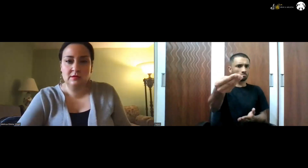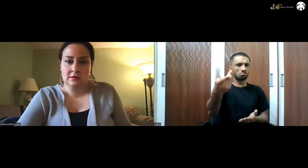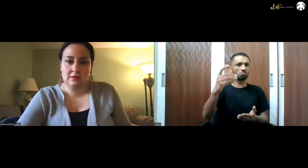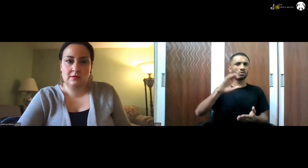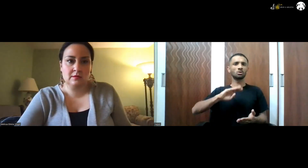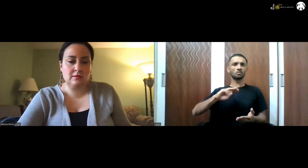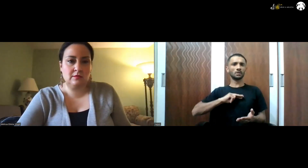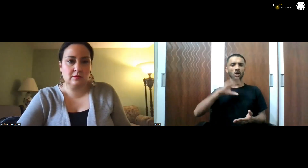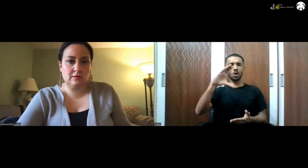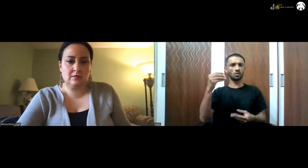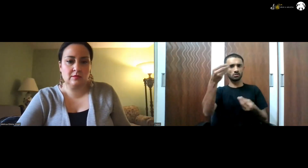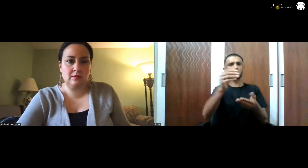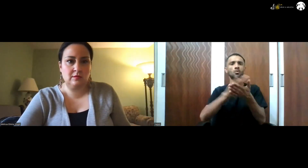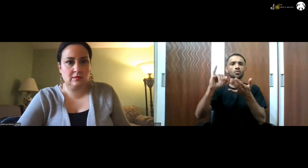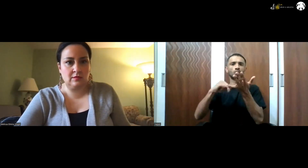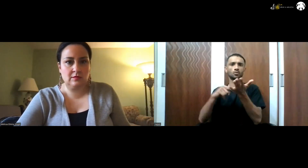Maybe you can make me co-host.